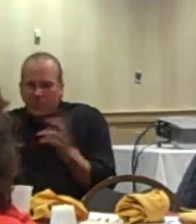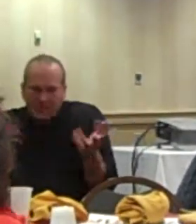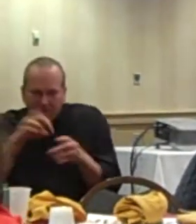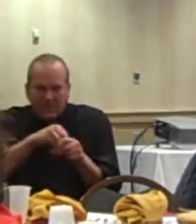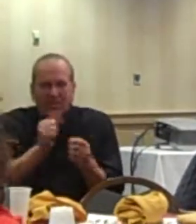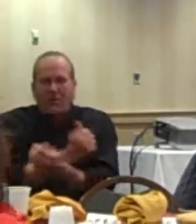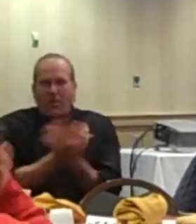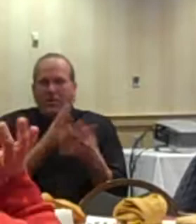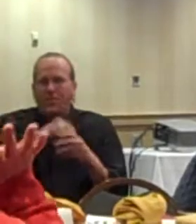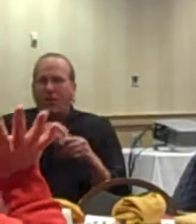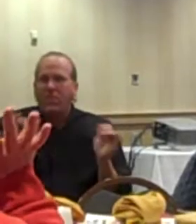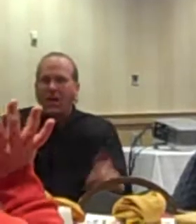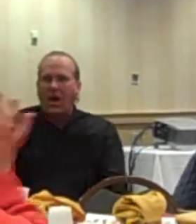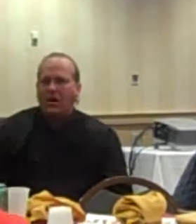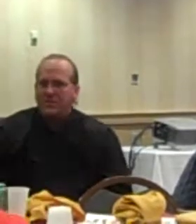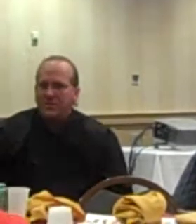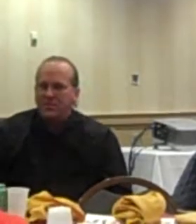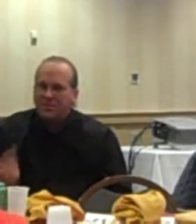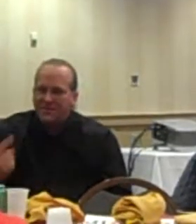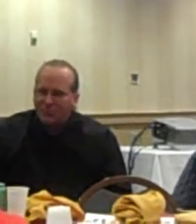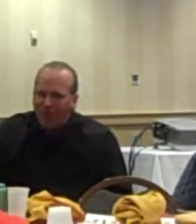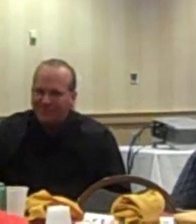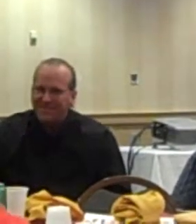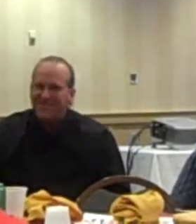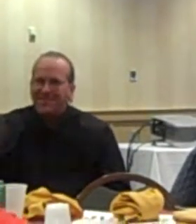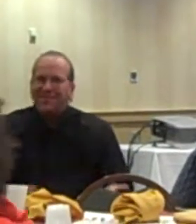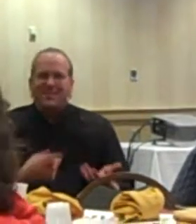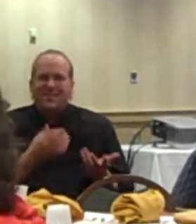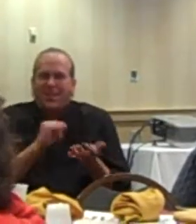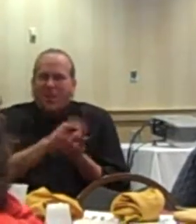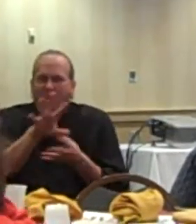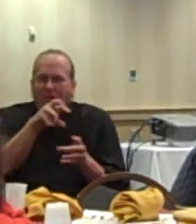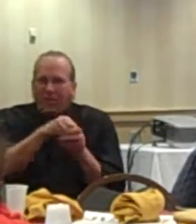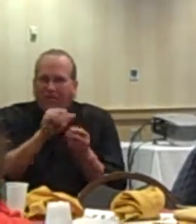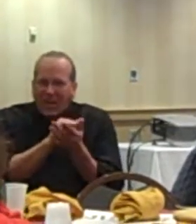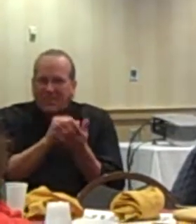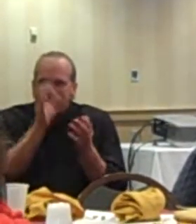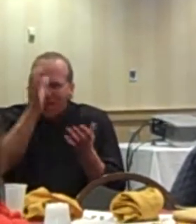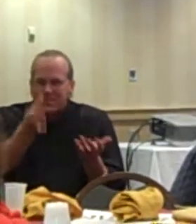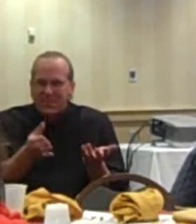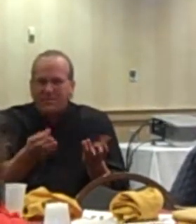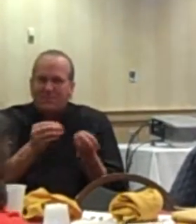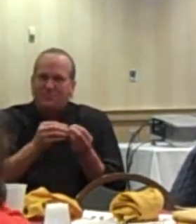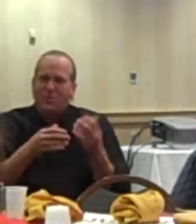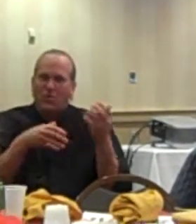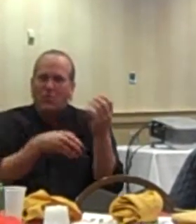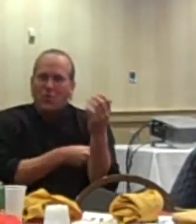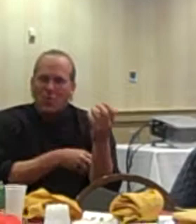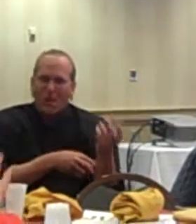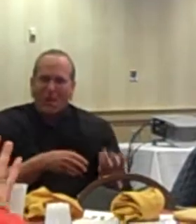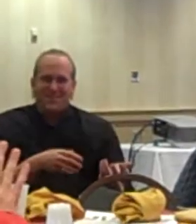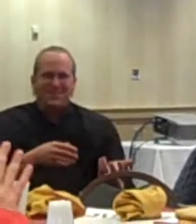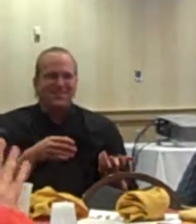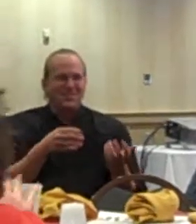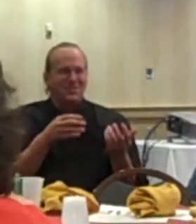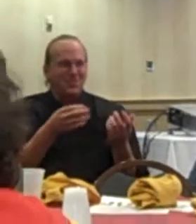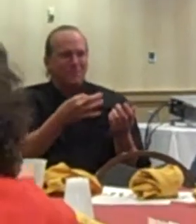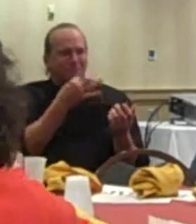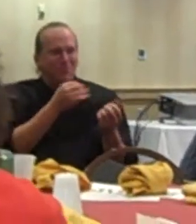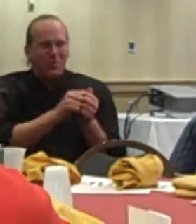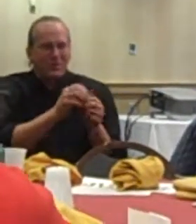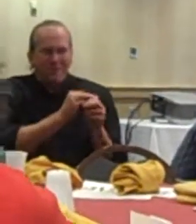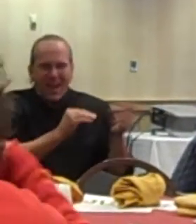this, then you get to save time as well as build understanding and more robust mastery of mathematics so